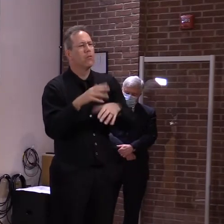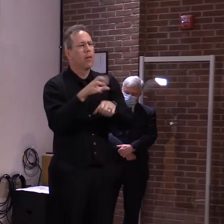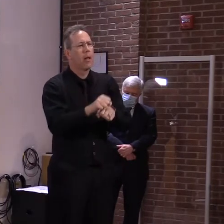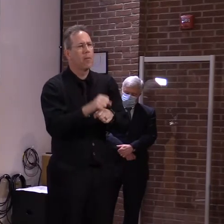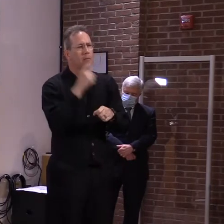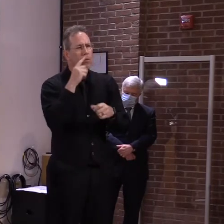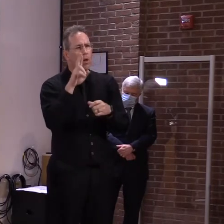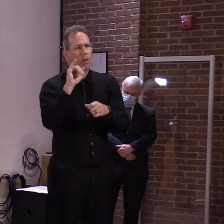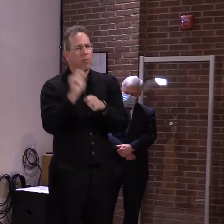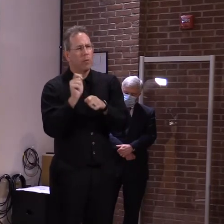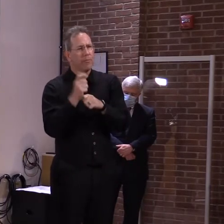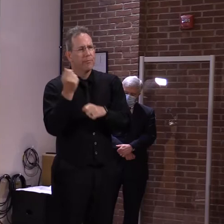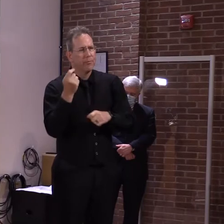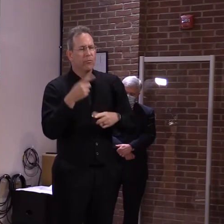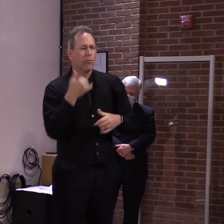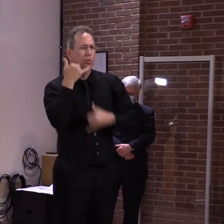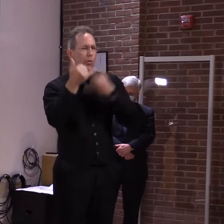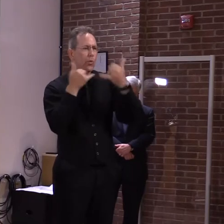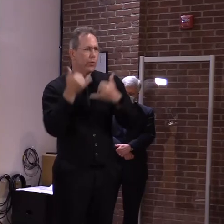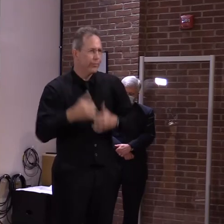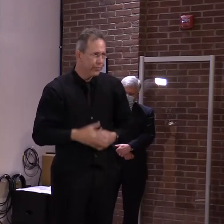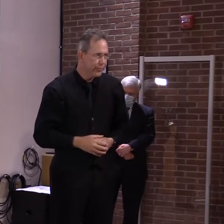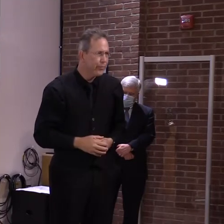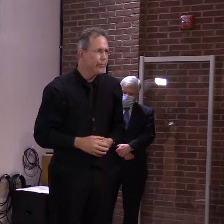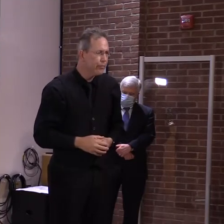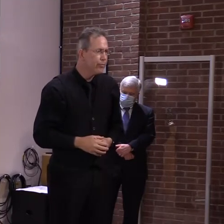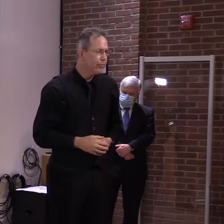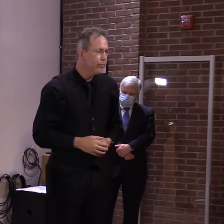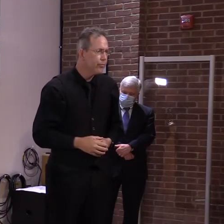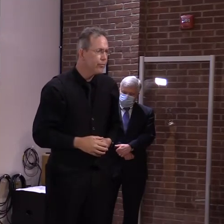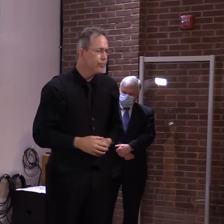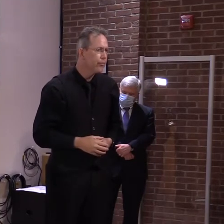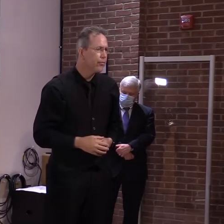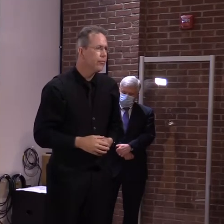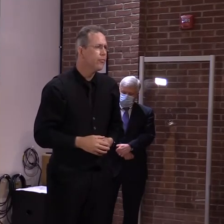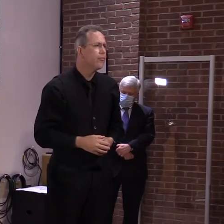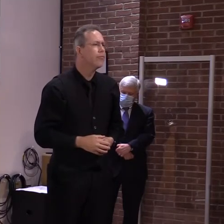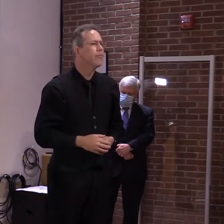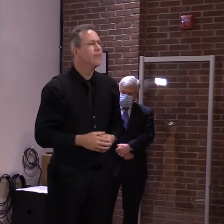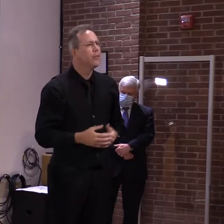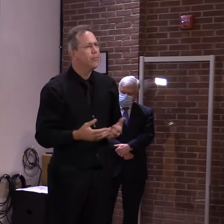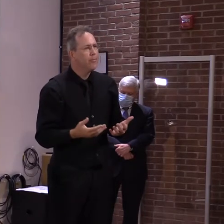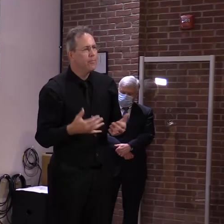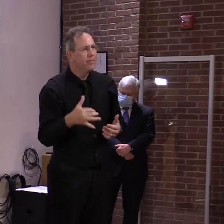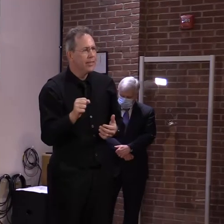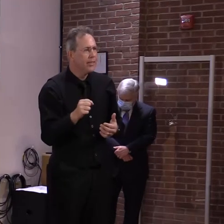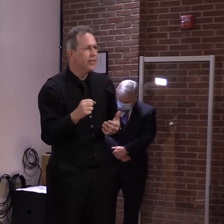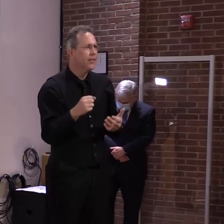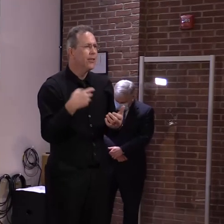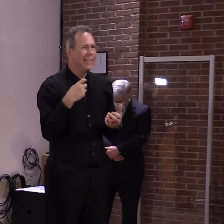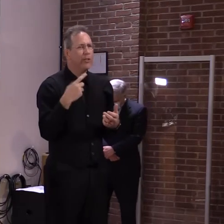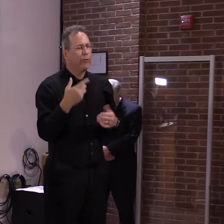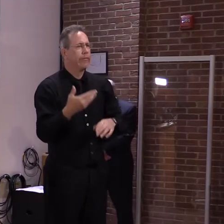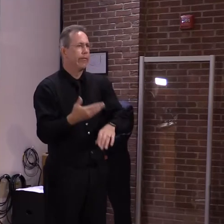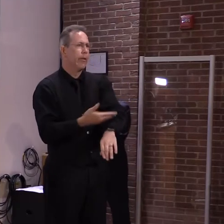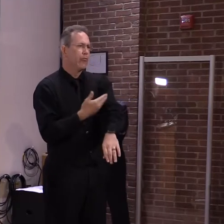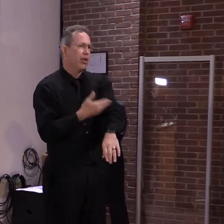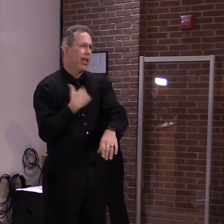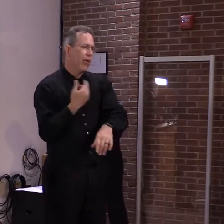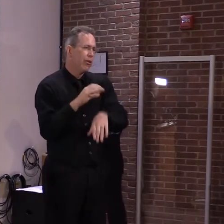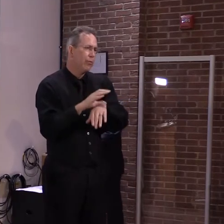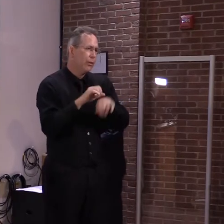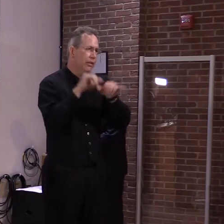we think we have a handle on it at this point in time. But we need to, you know, upgrade our our mainframe, our